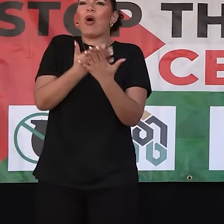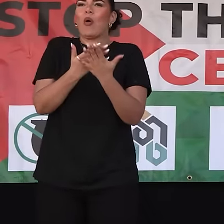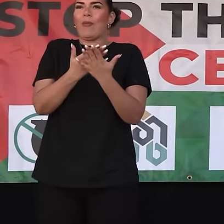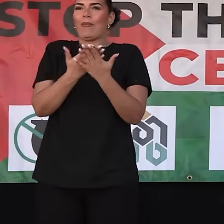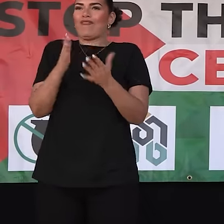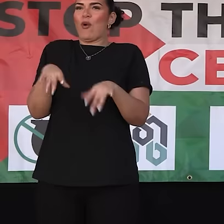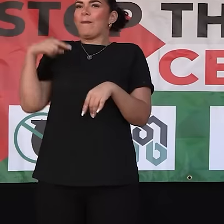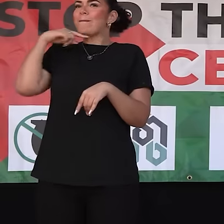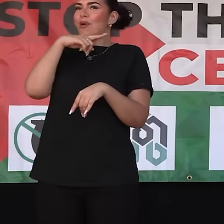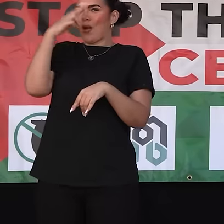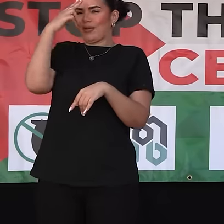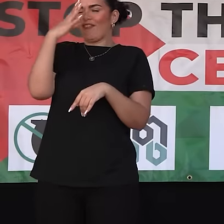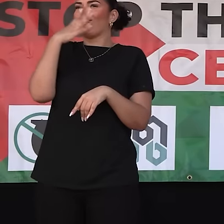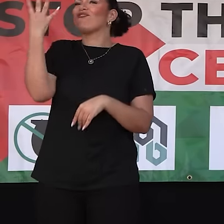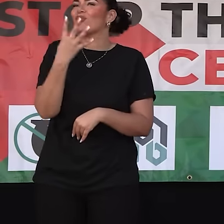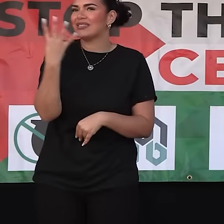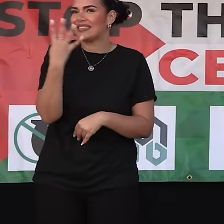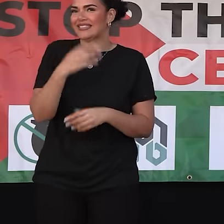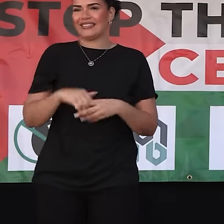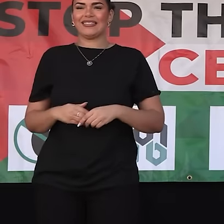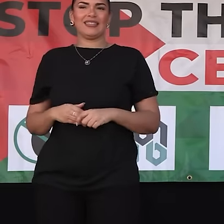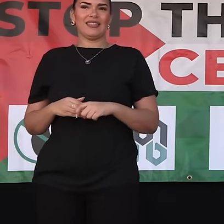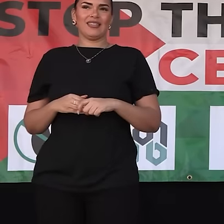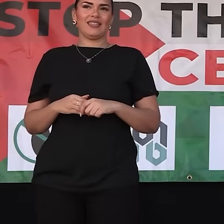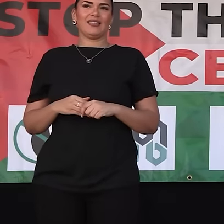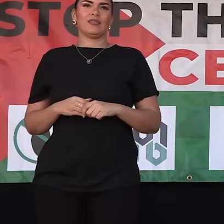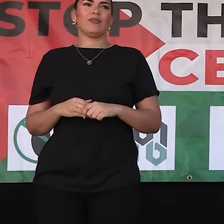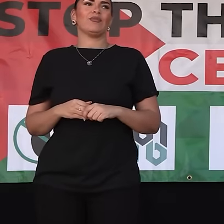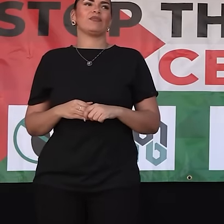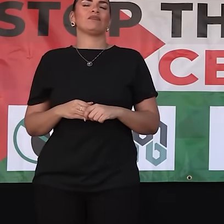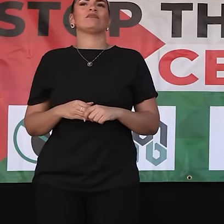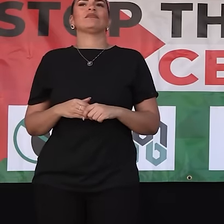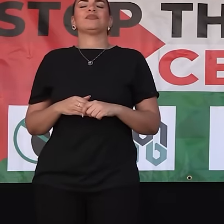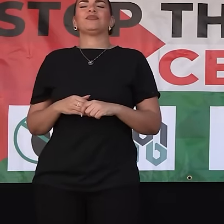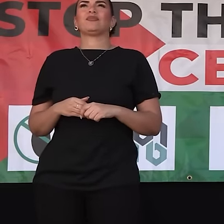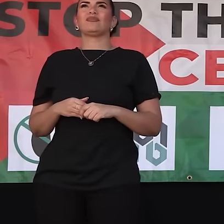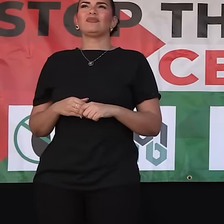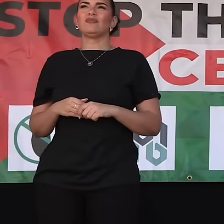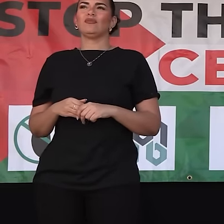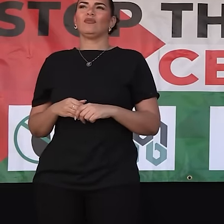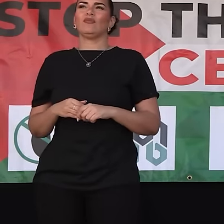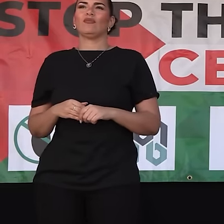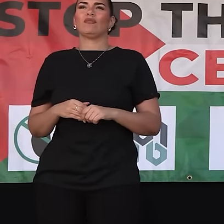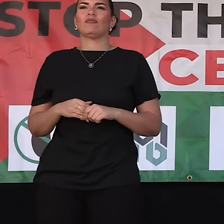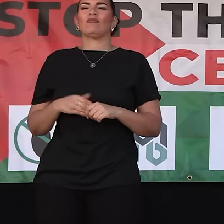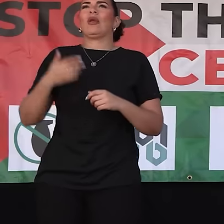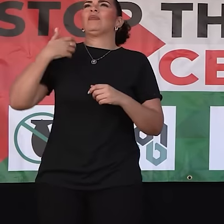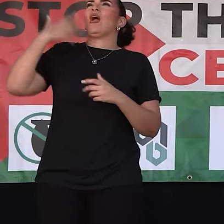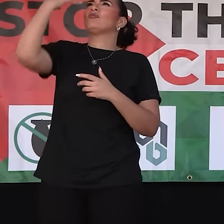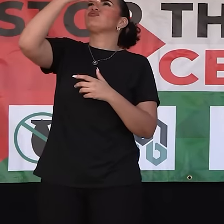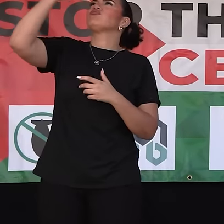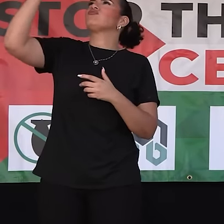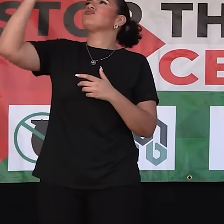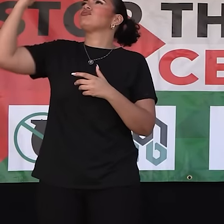Abada, who is 14 years old. I always dream of a life clear as the serenity of